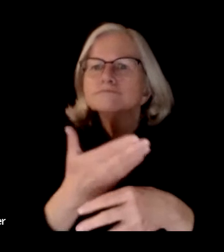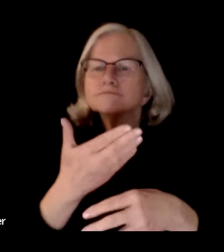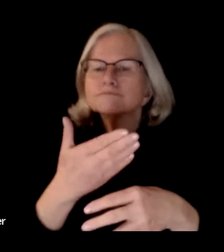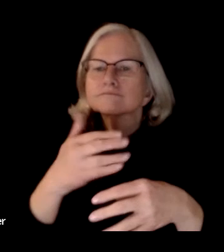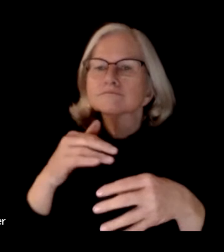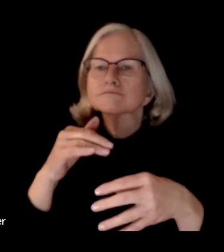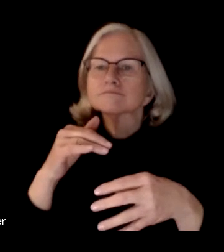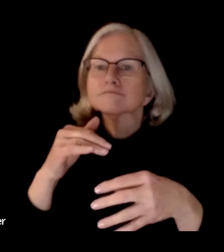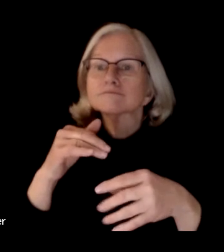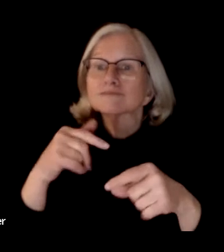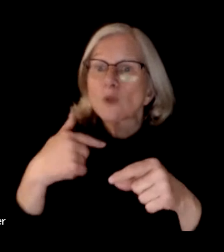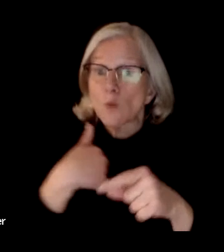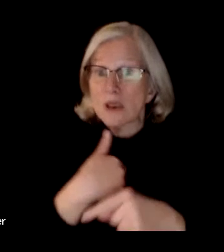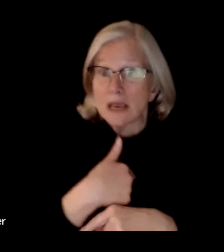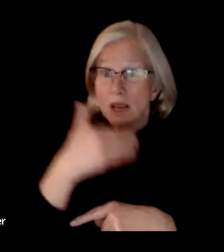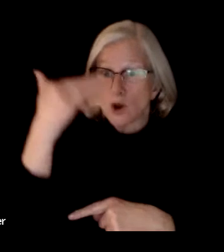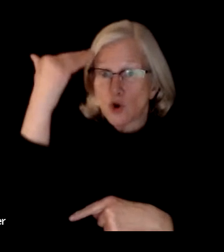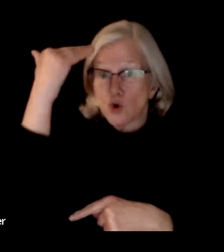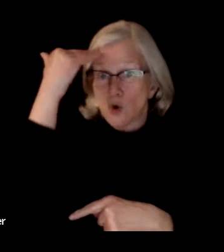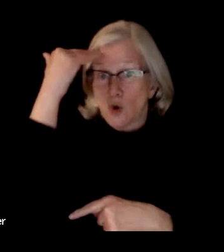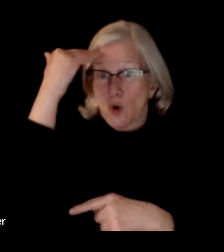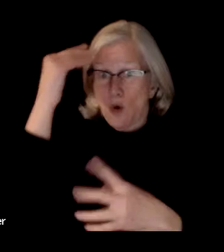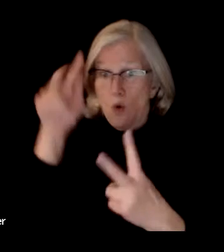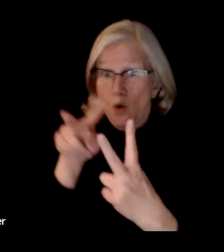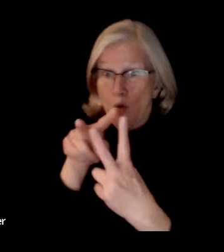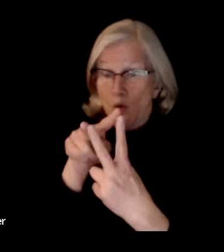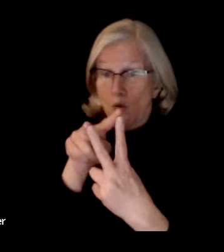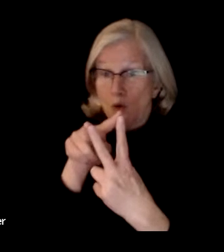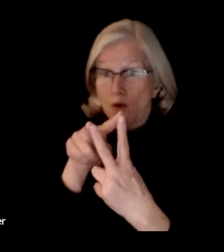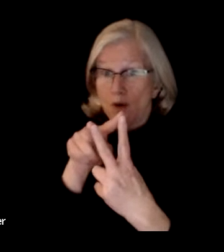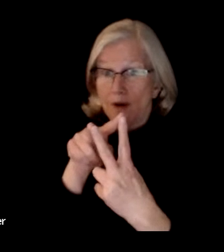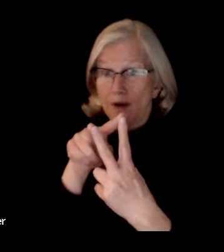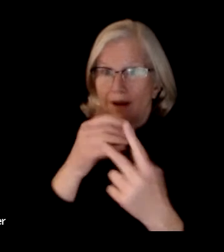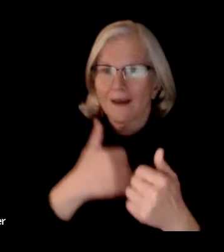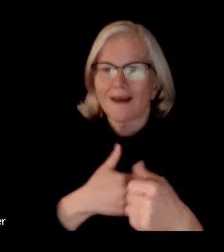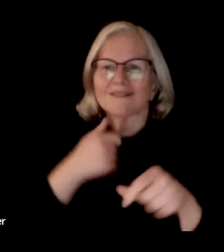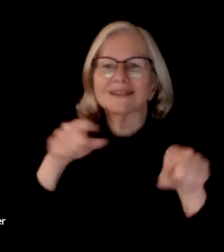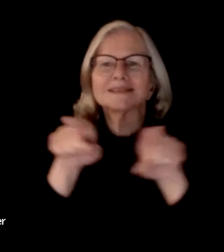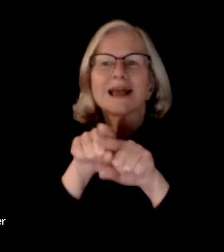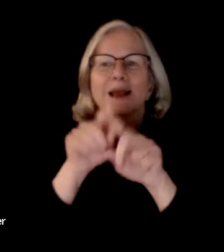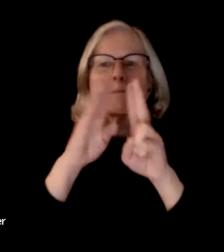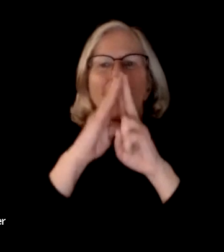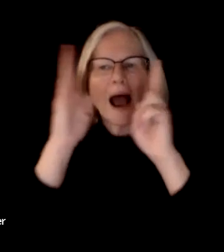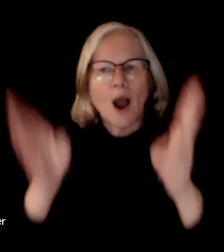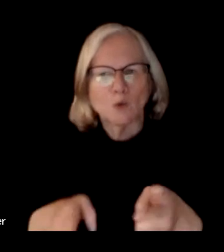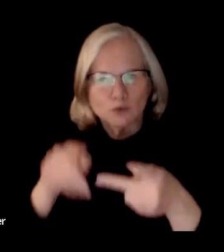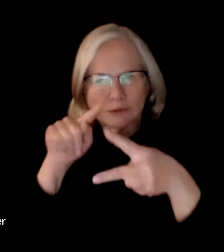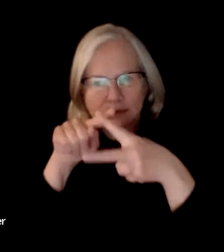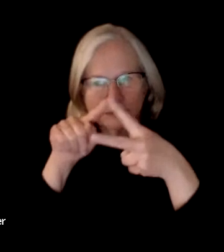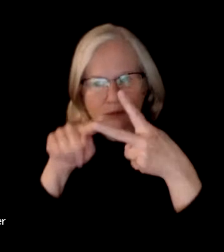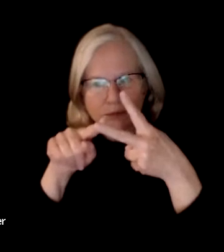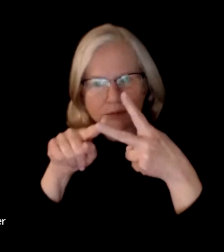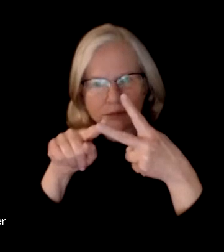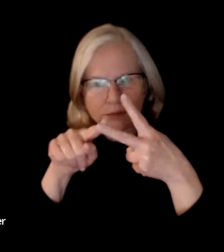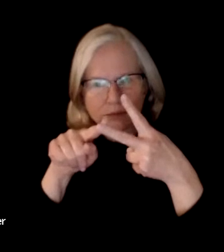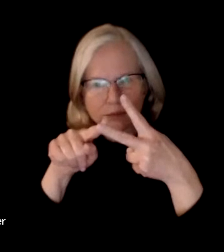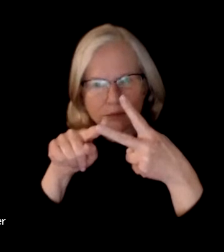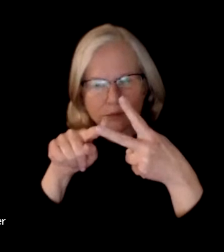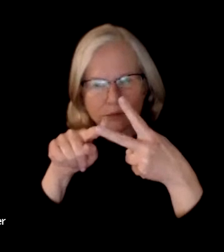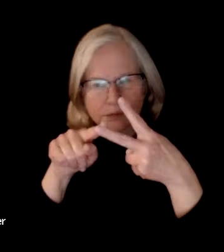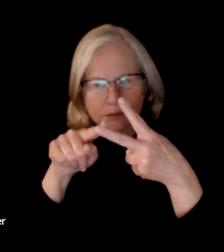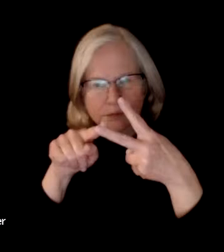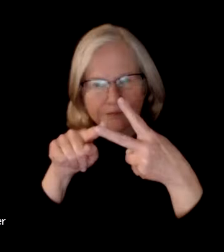We do know 2 of the cases live in the same household, but I don't have information on if they're